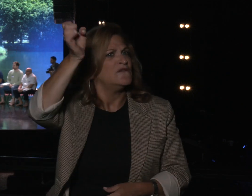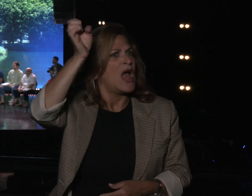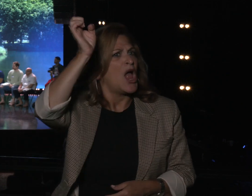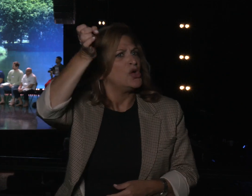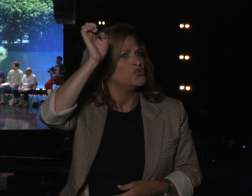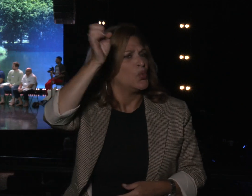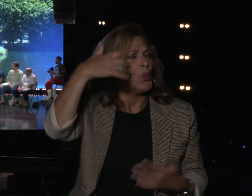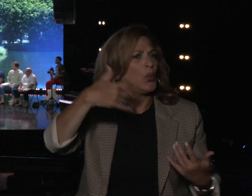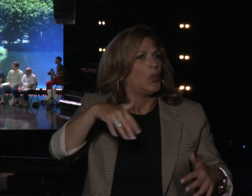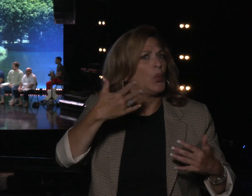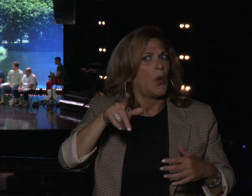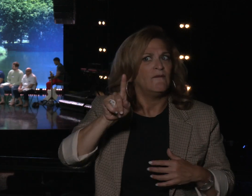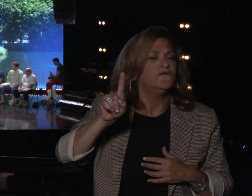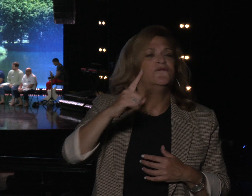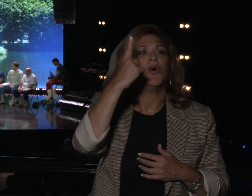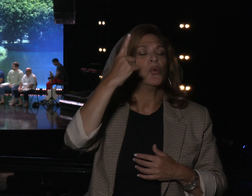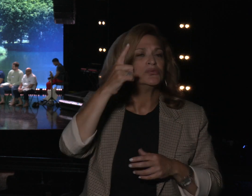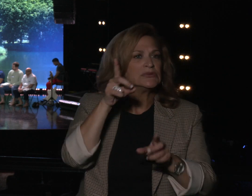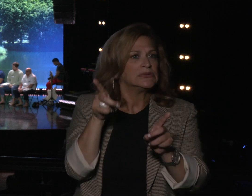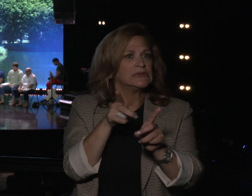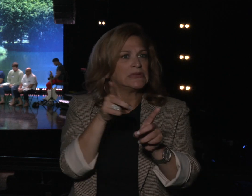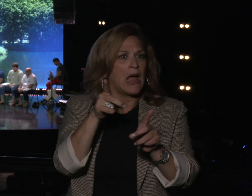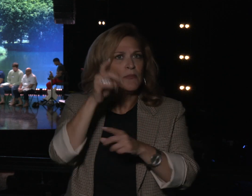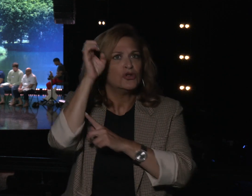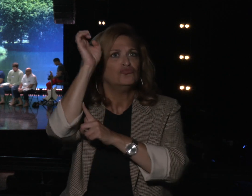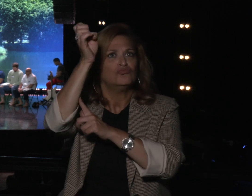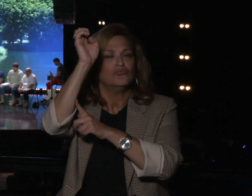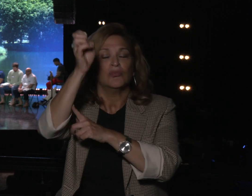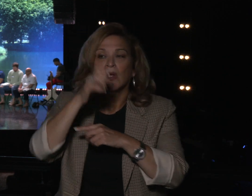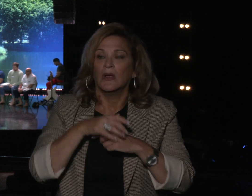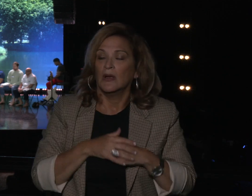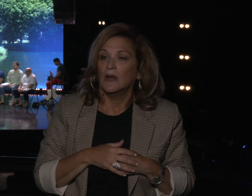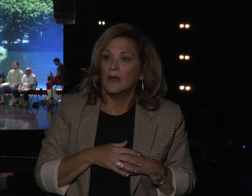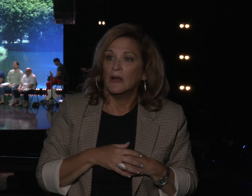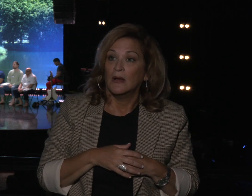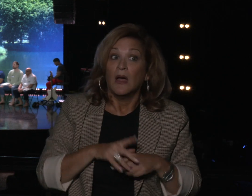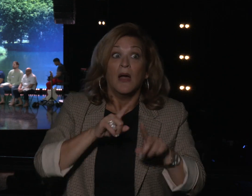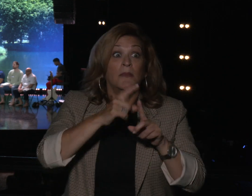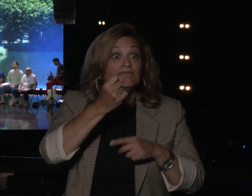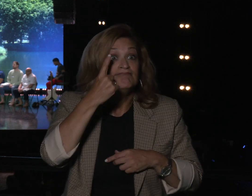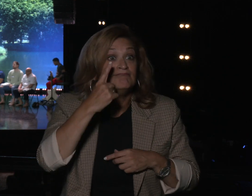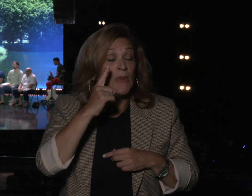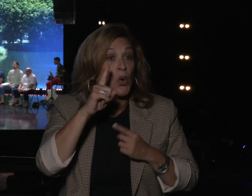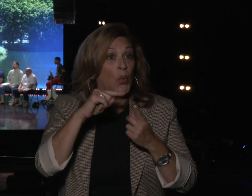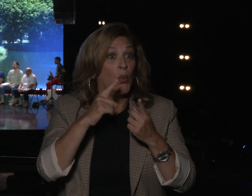of the first disciples. But it was Philip when Jesus was